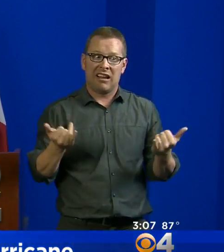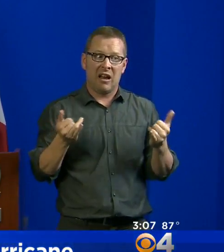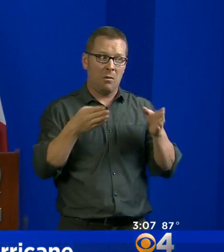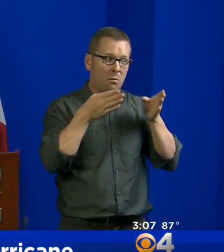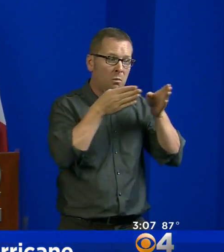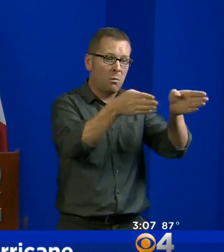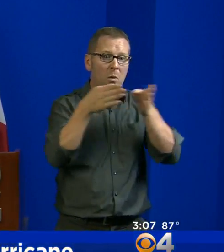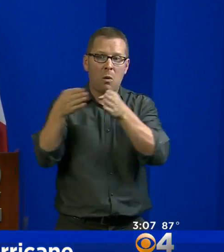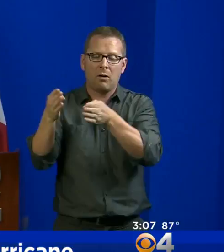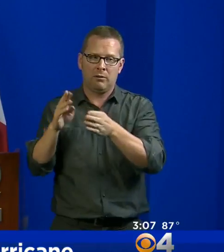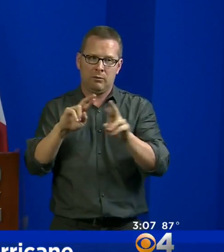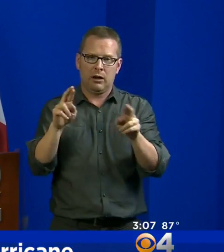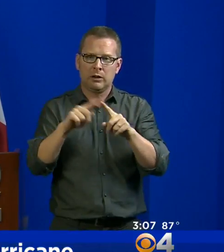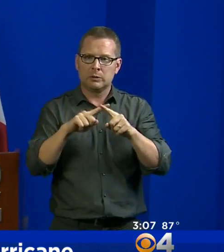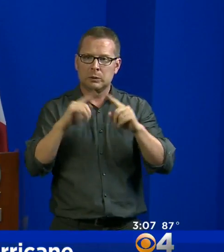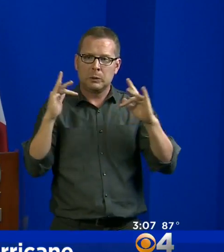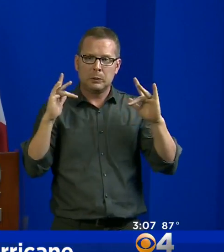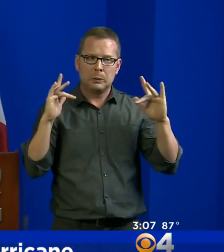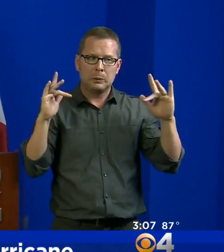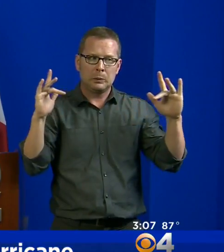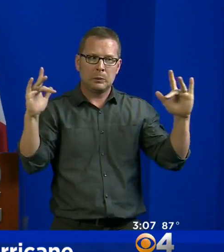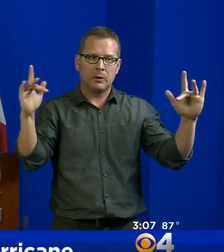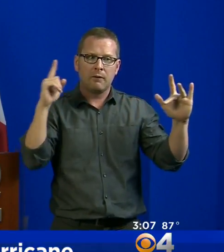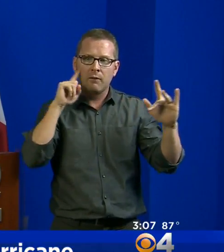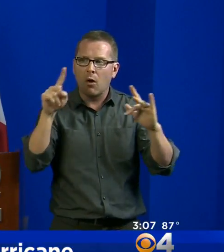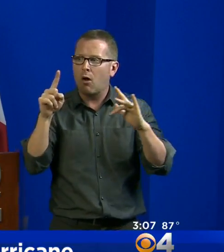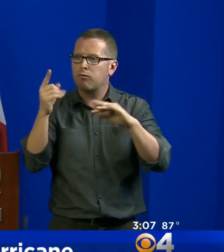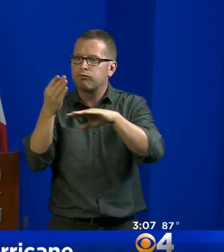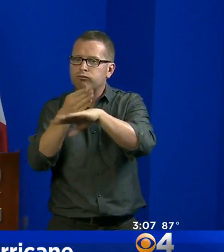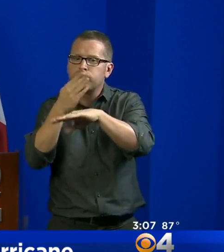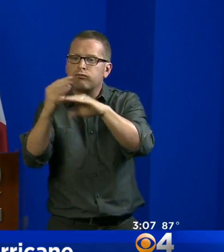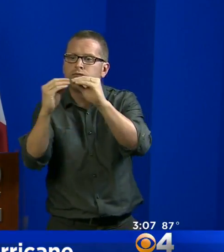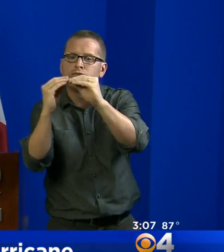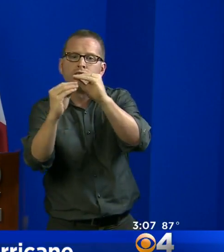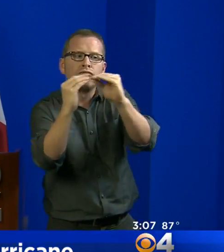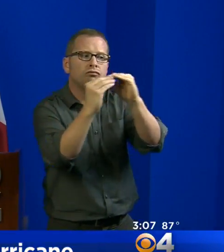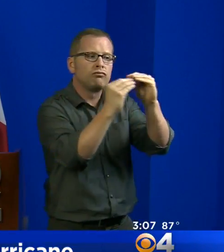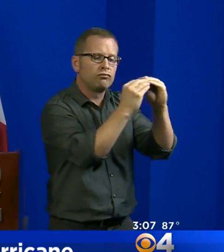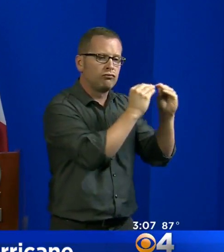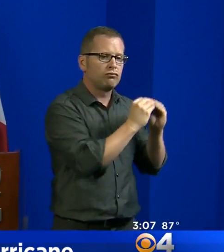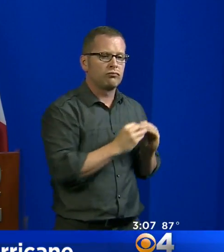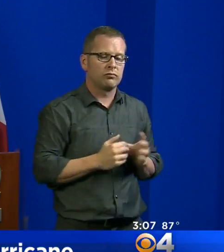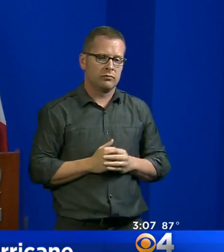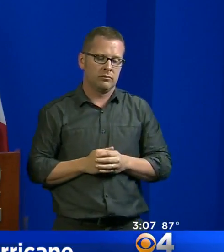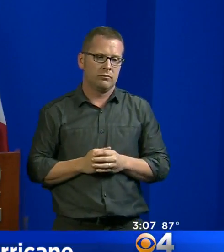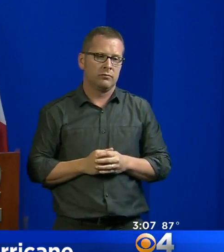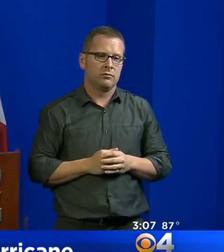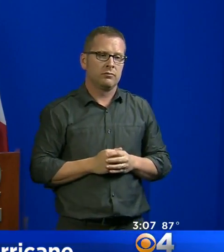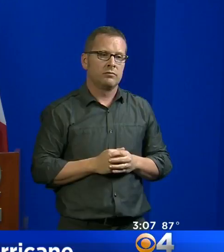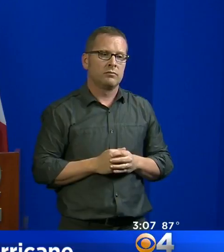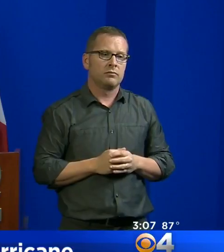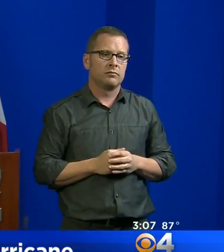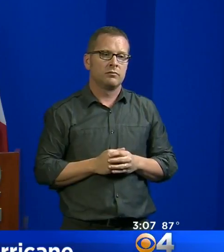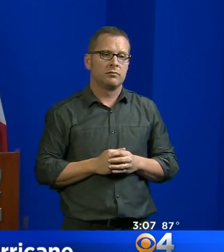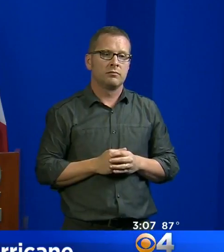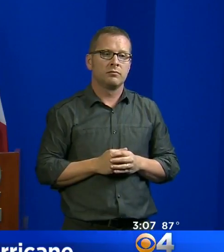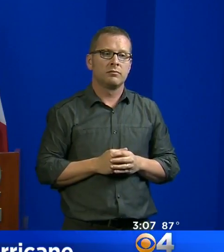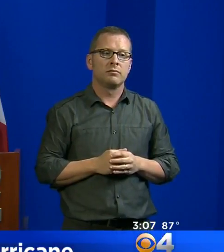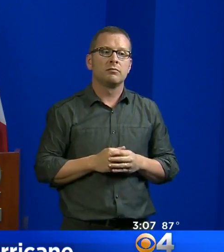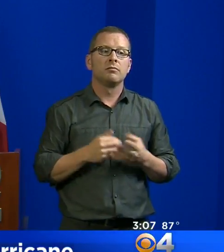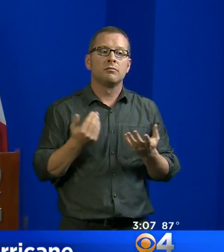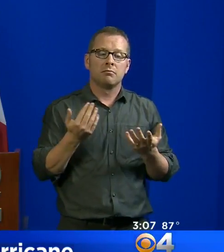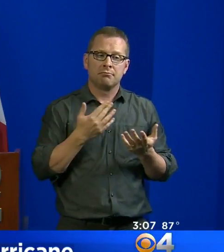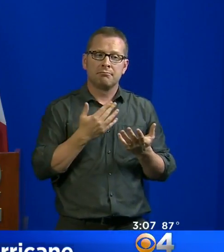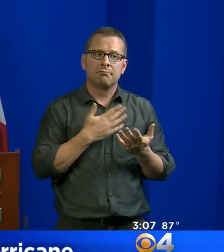media reports. Broward County news conferences are carried live at broward.org and will be broadcasting live via Periscope